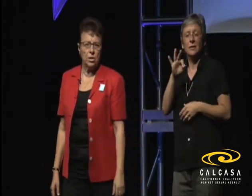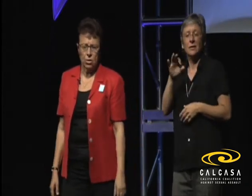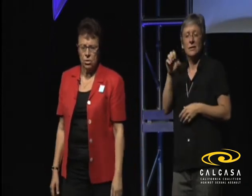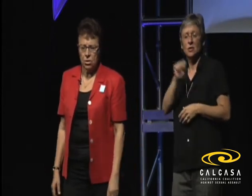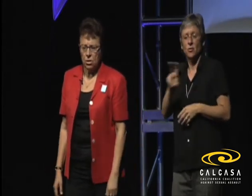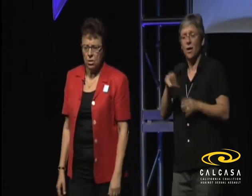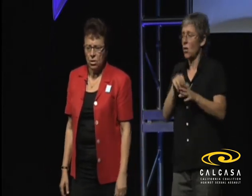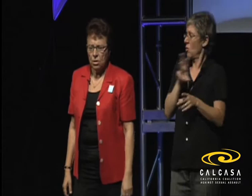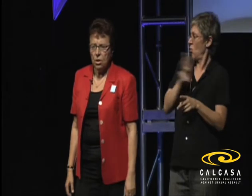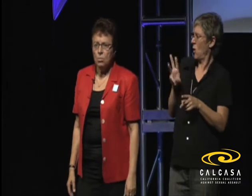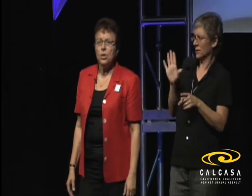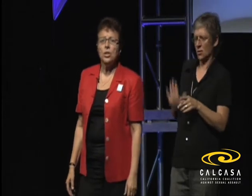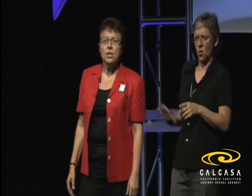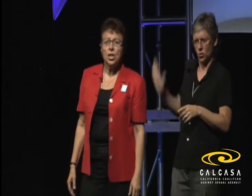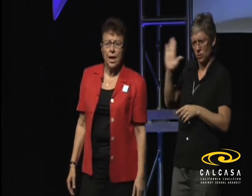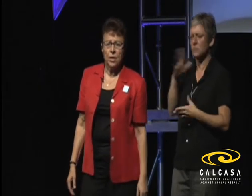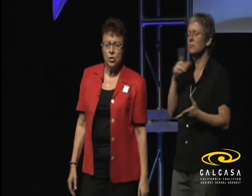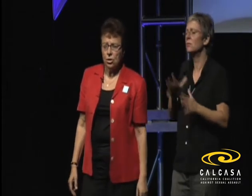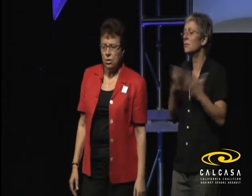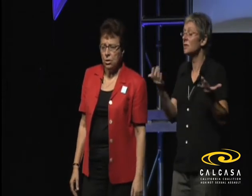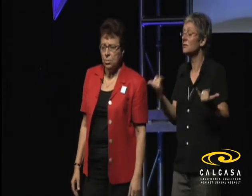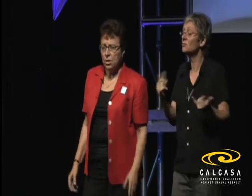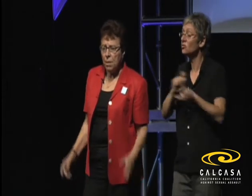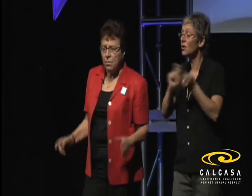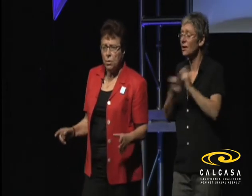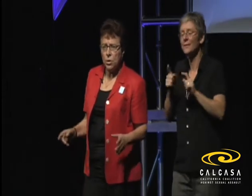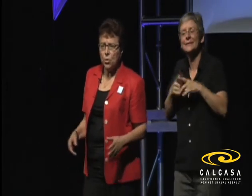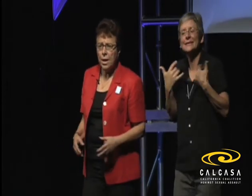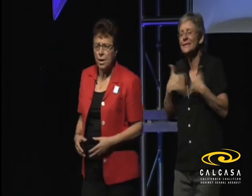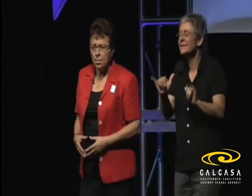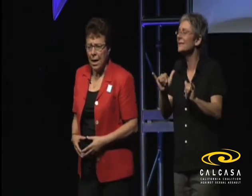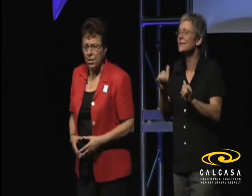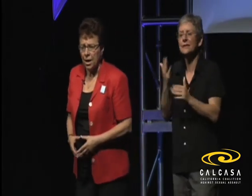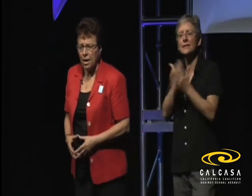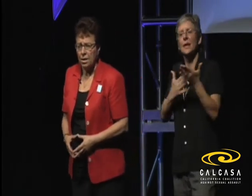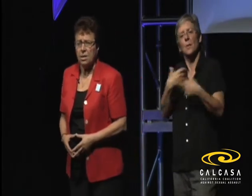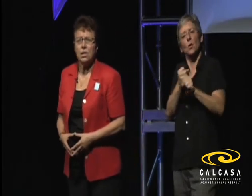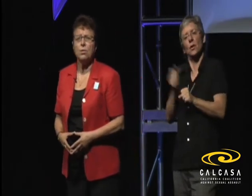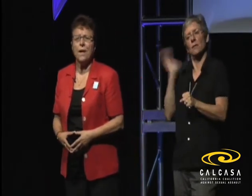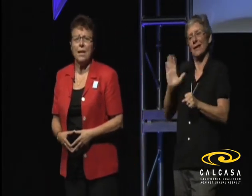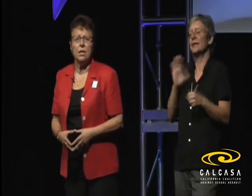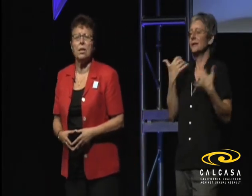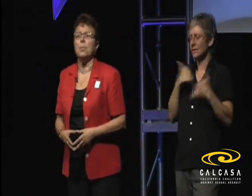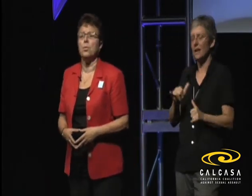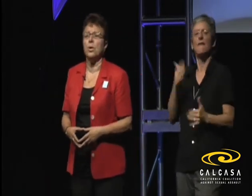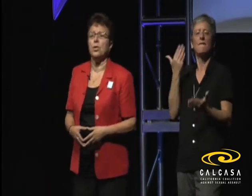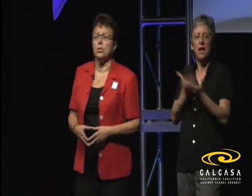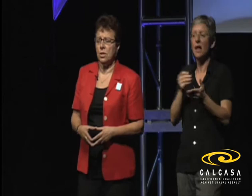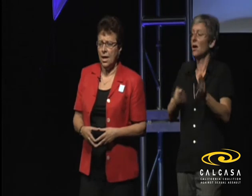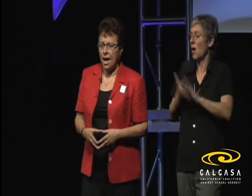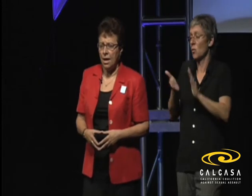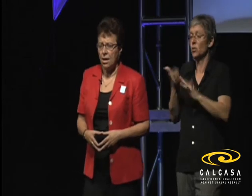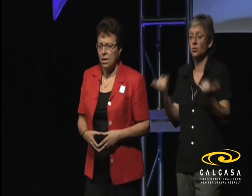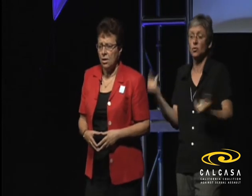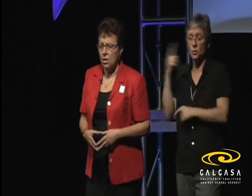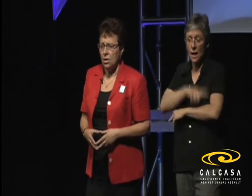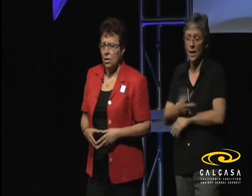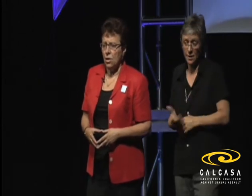on the West Coast. Much has changed, but some of what was created back then is still valid and operational